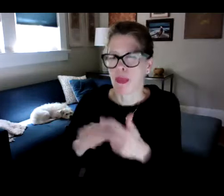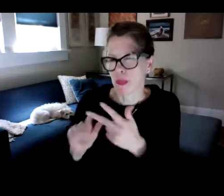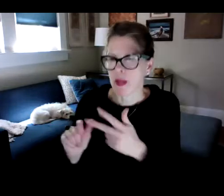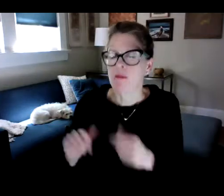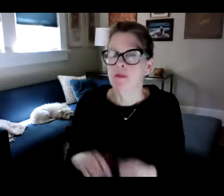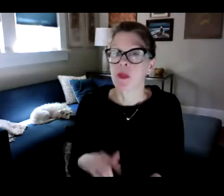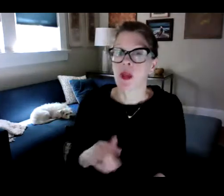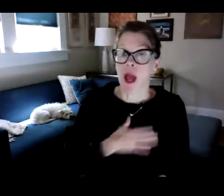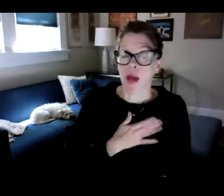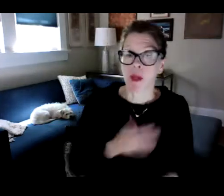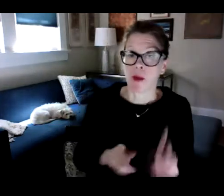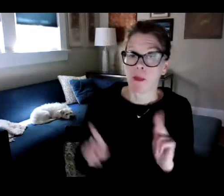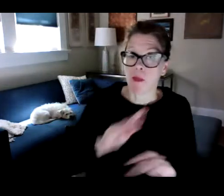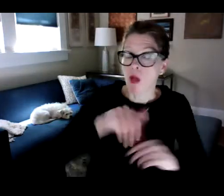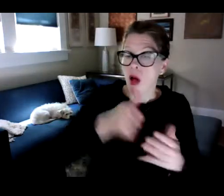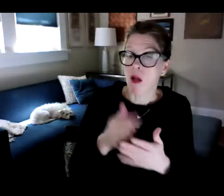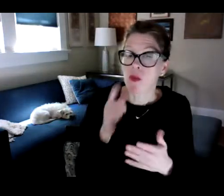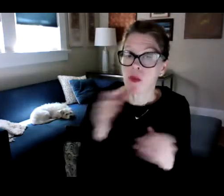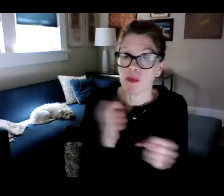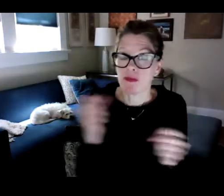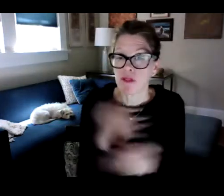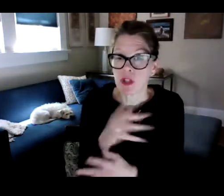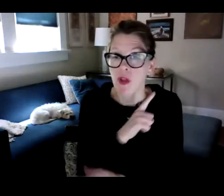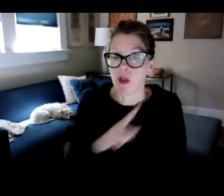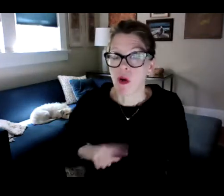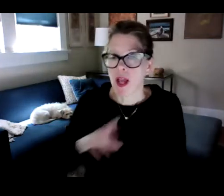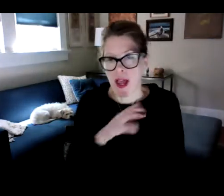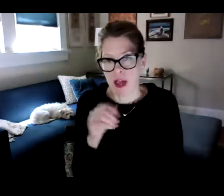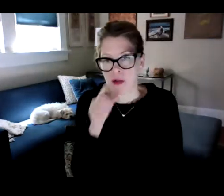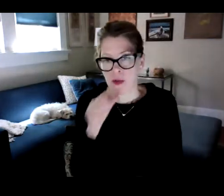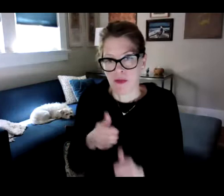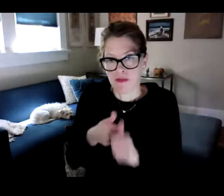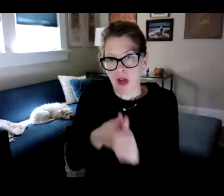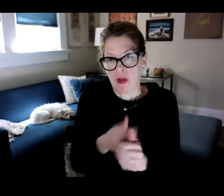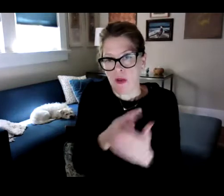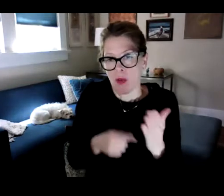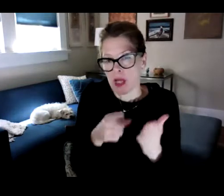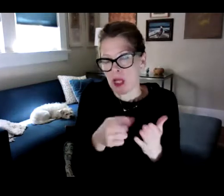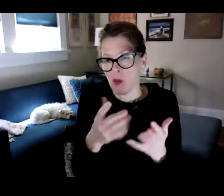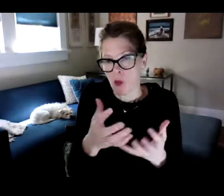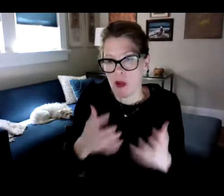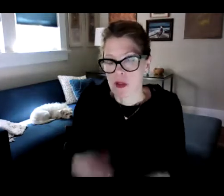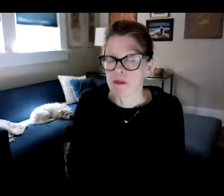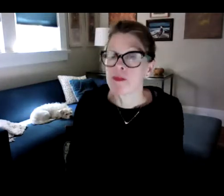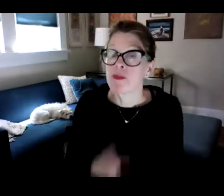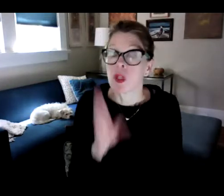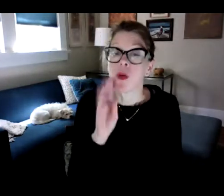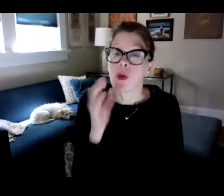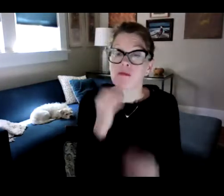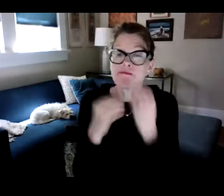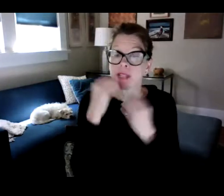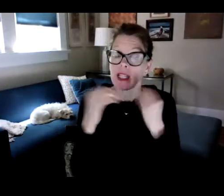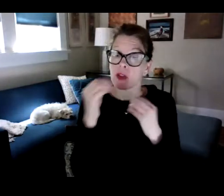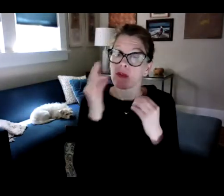Happy are they all who fear the Lord, and who follow in his ways. You shall eat the fruit of your